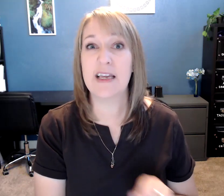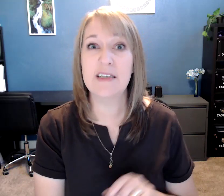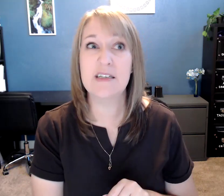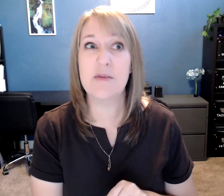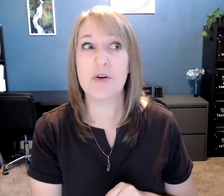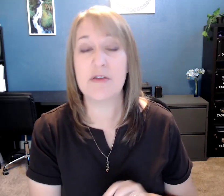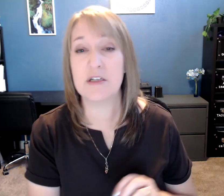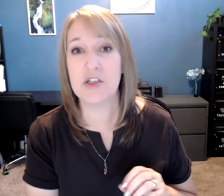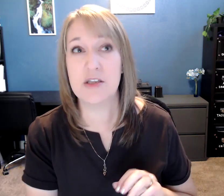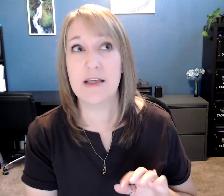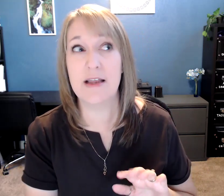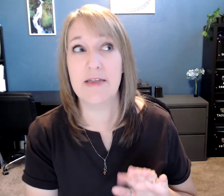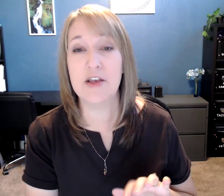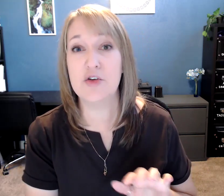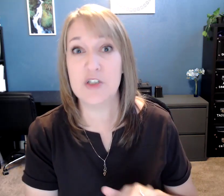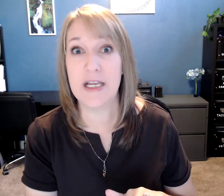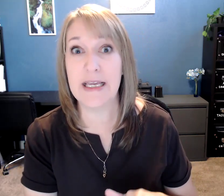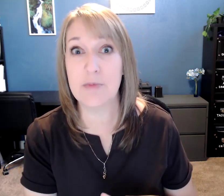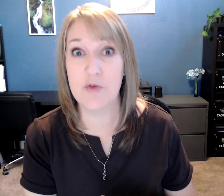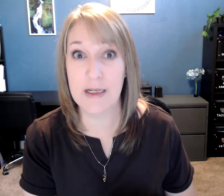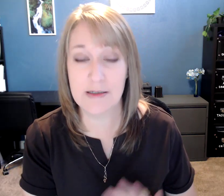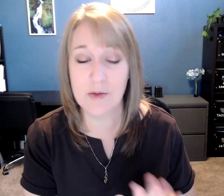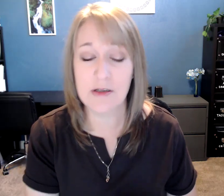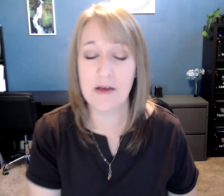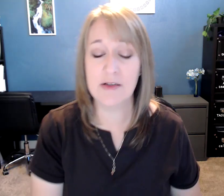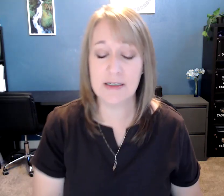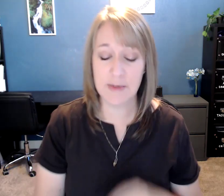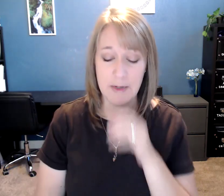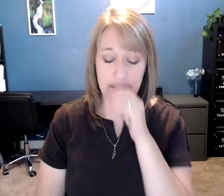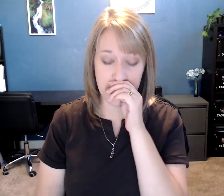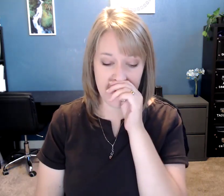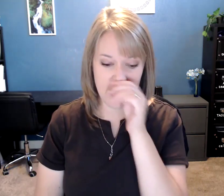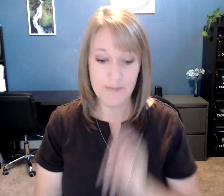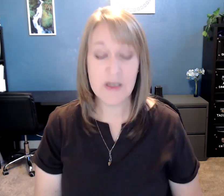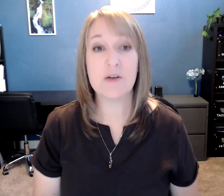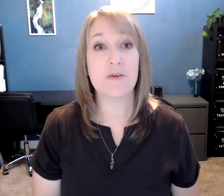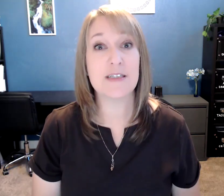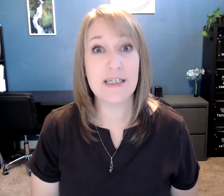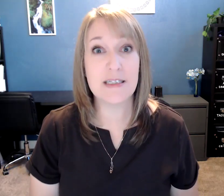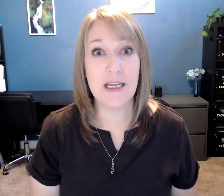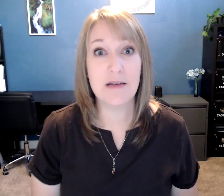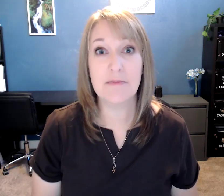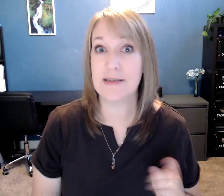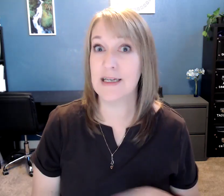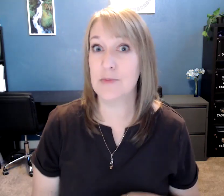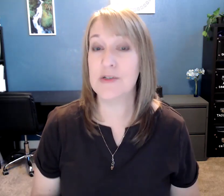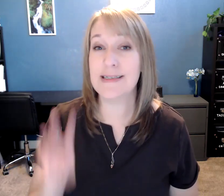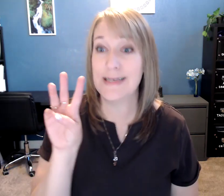second number and then you do a shaking movement. So I'll explain what I mean by that. So for 16, the second number is